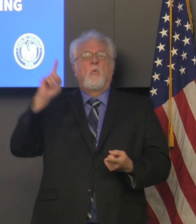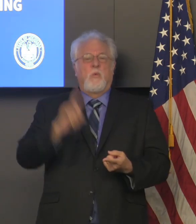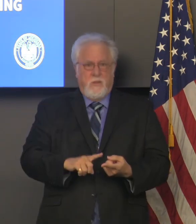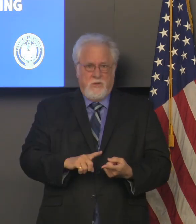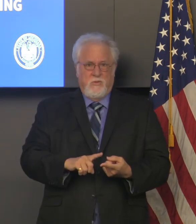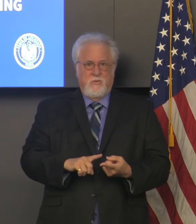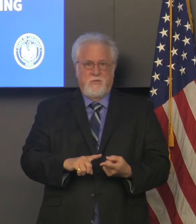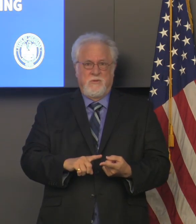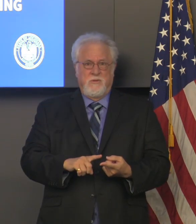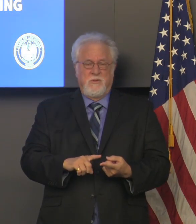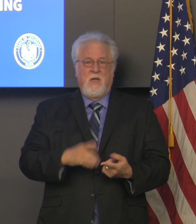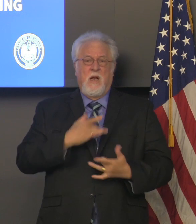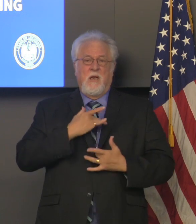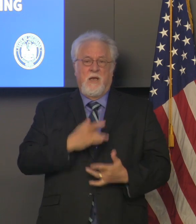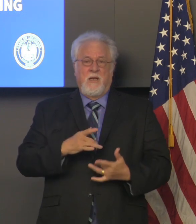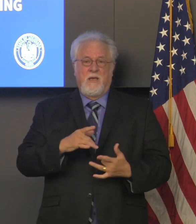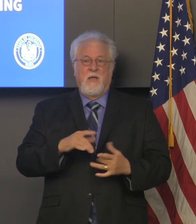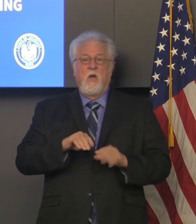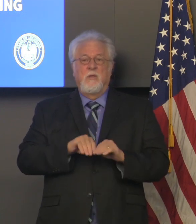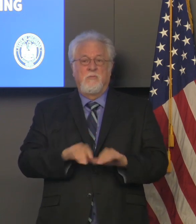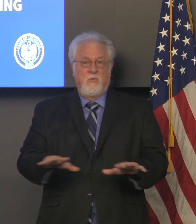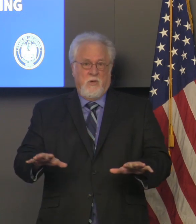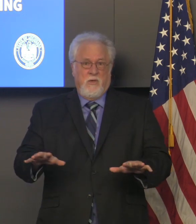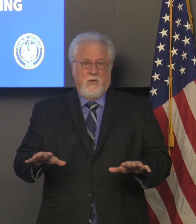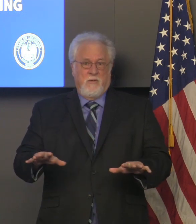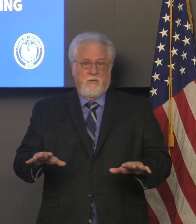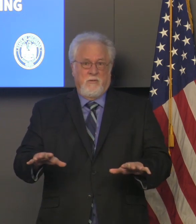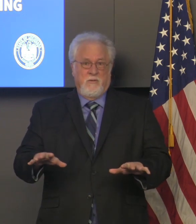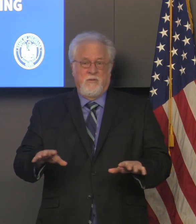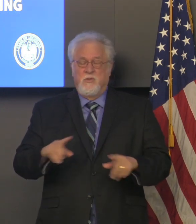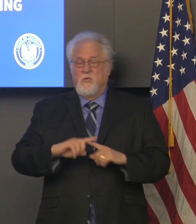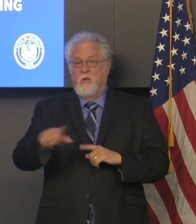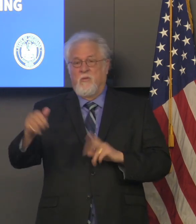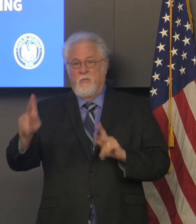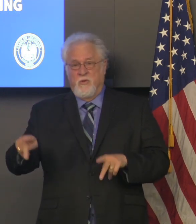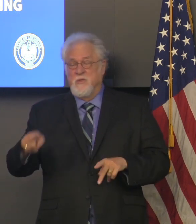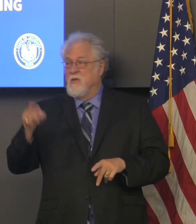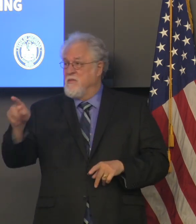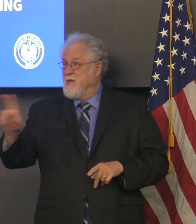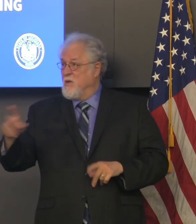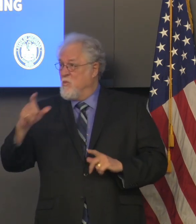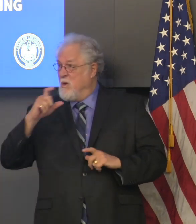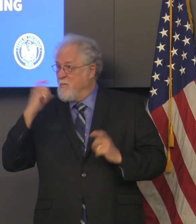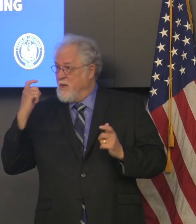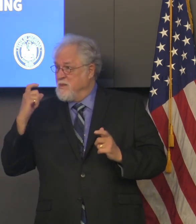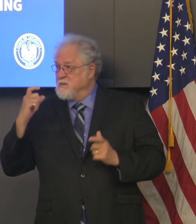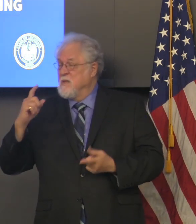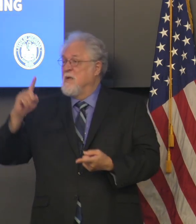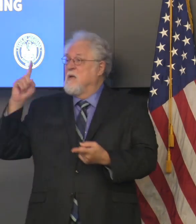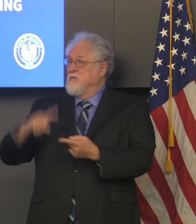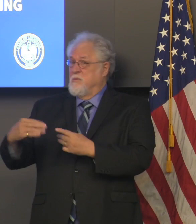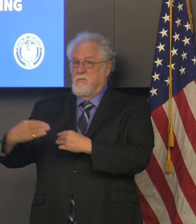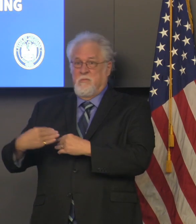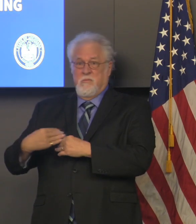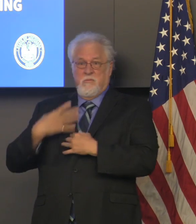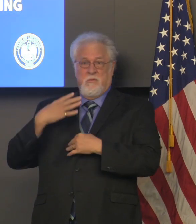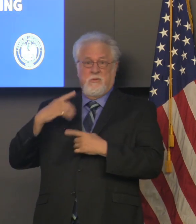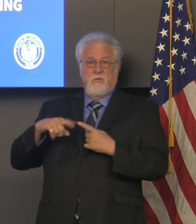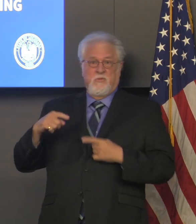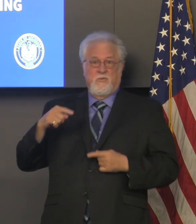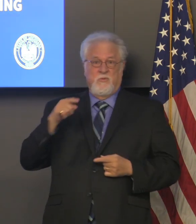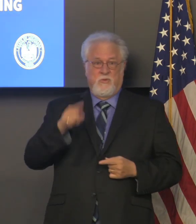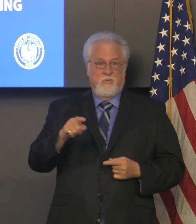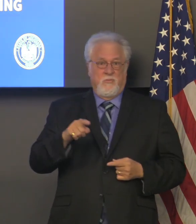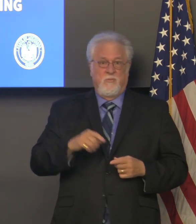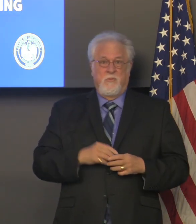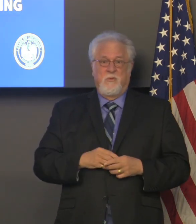reduce the likelihood that you're going to transmit COVID-19 to someone else. And when they wear the mask, then they're not going to be transmitting it